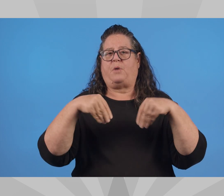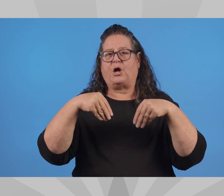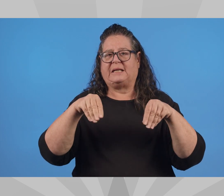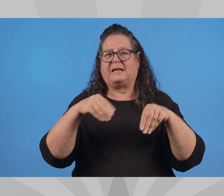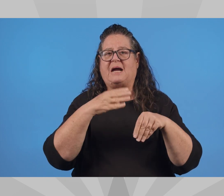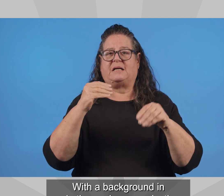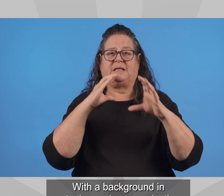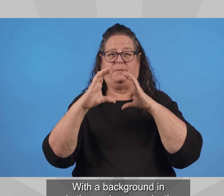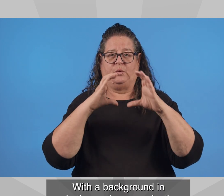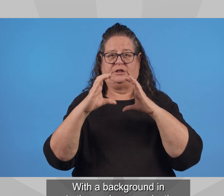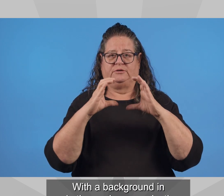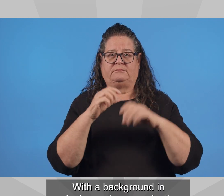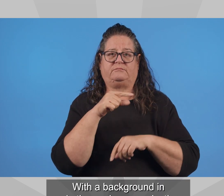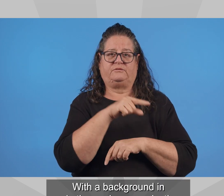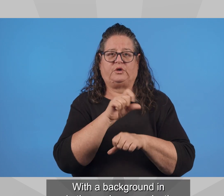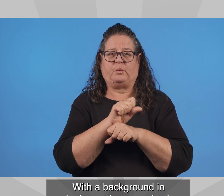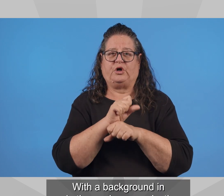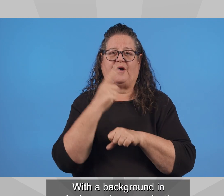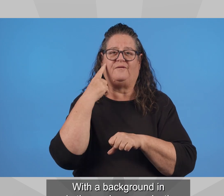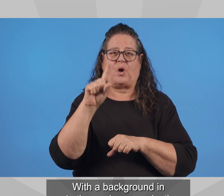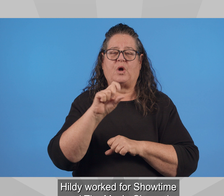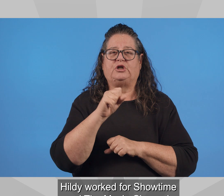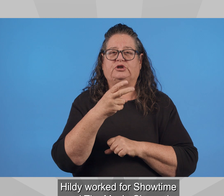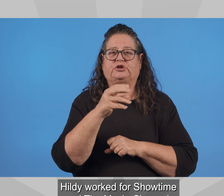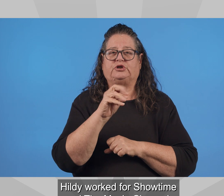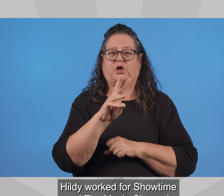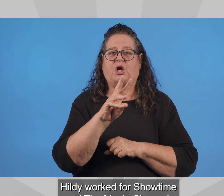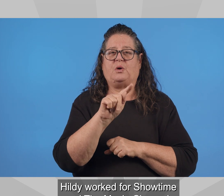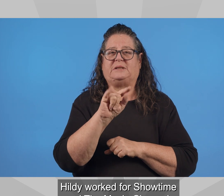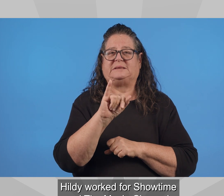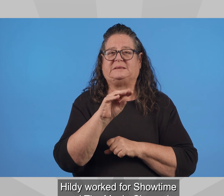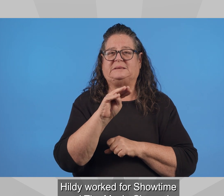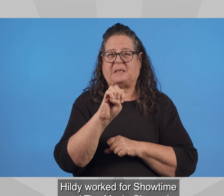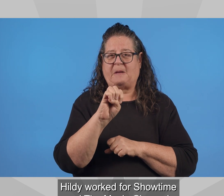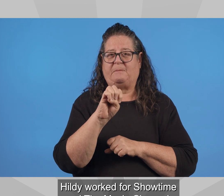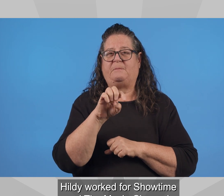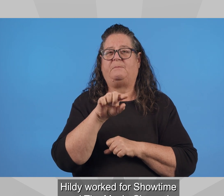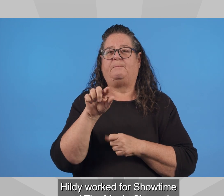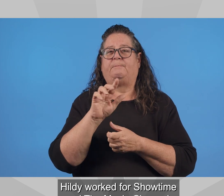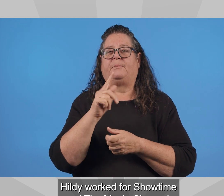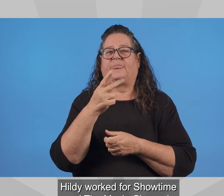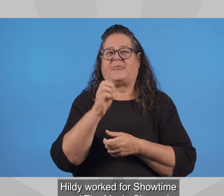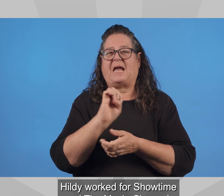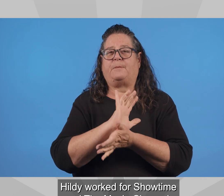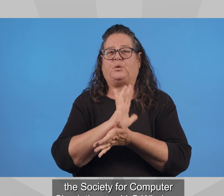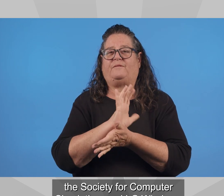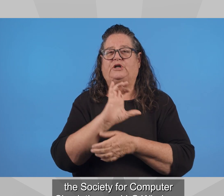With a background in marketing and communications, Hildy worked for Showtime and the Movie Channel, the Society